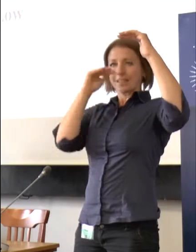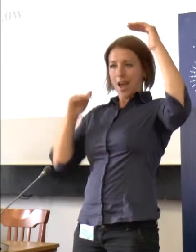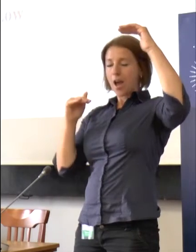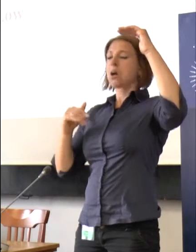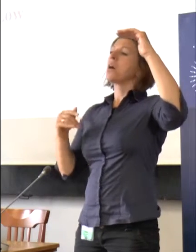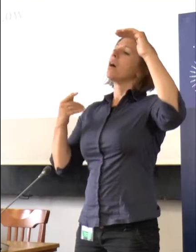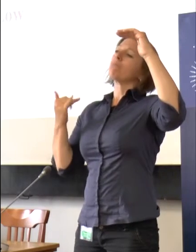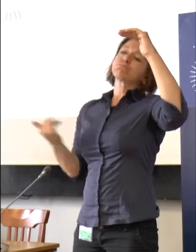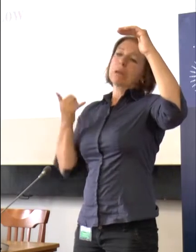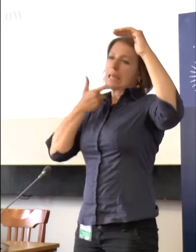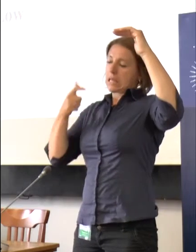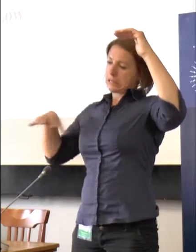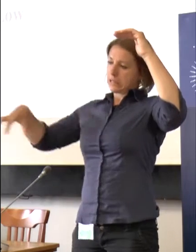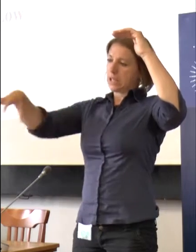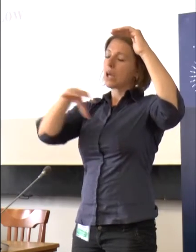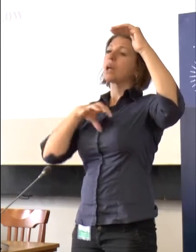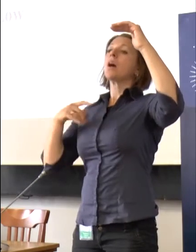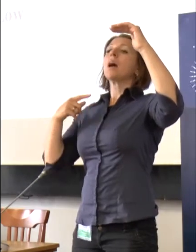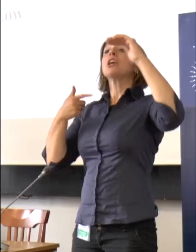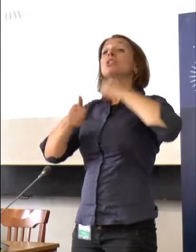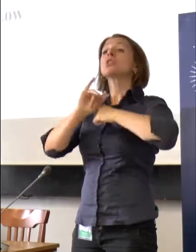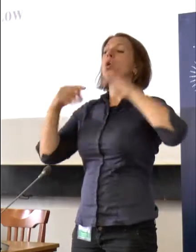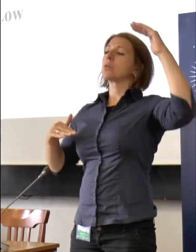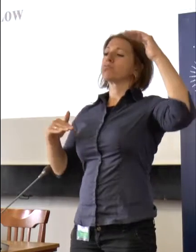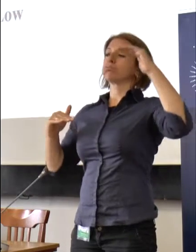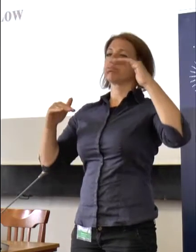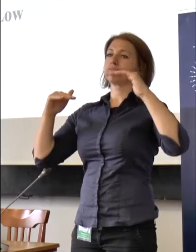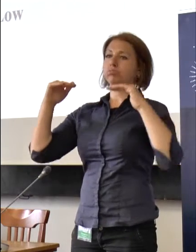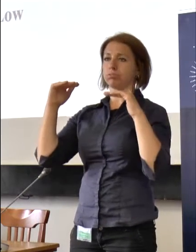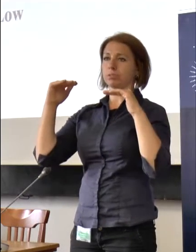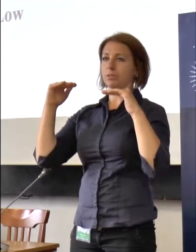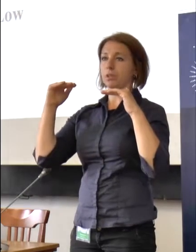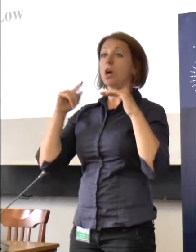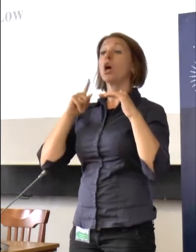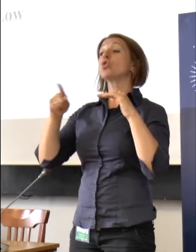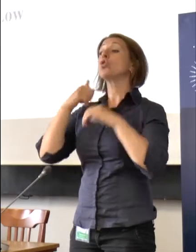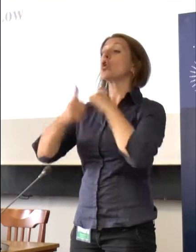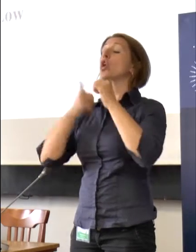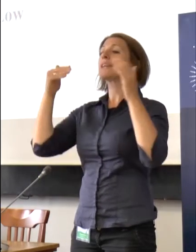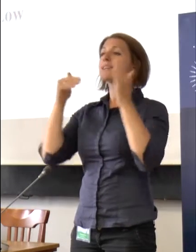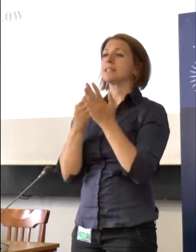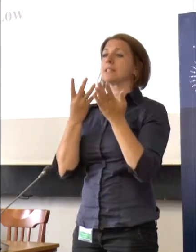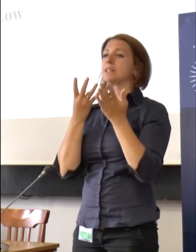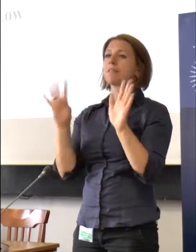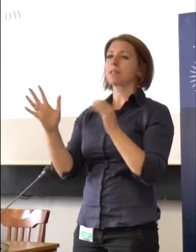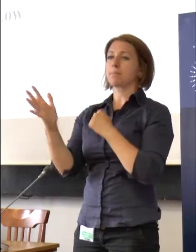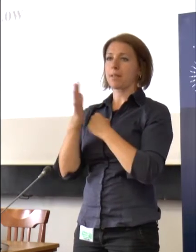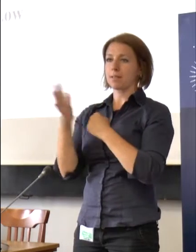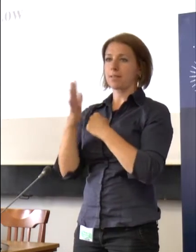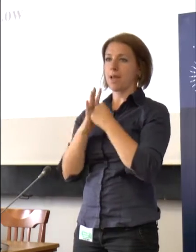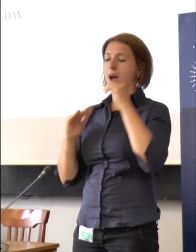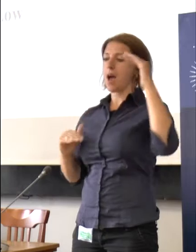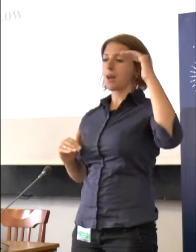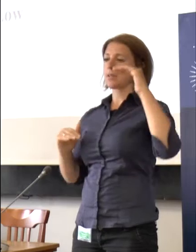impression, and then English becomes again the new Latin or the new high language. And this means, of course, that the vulgar